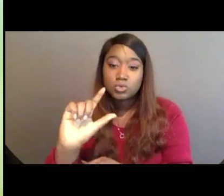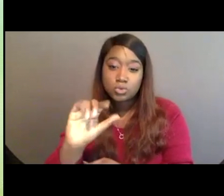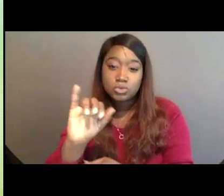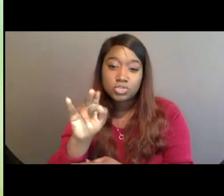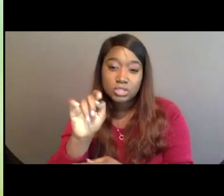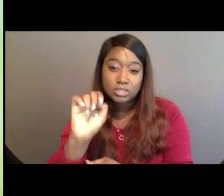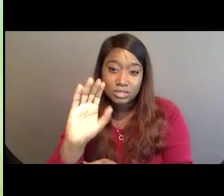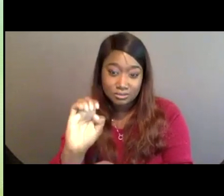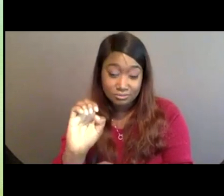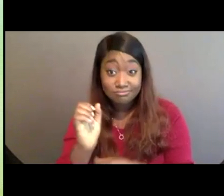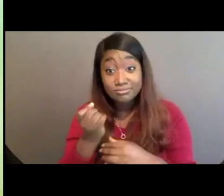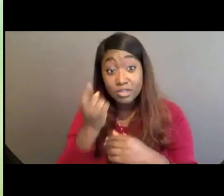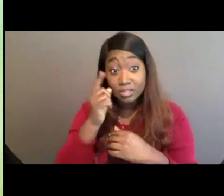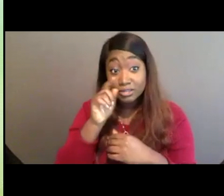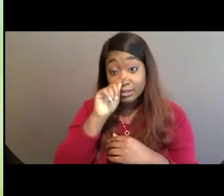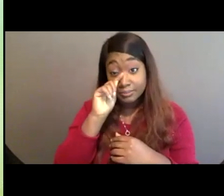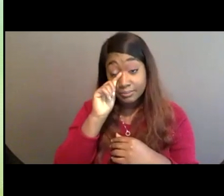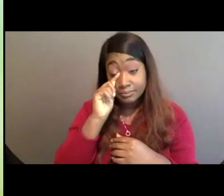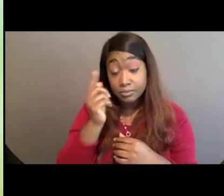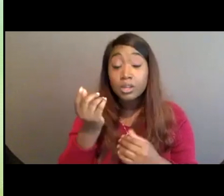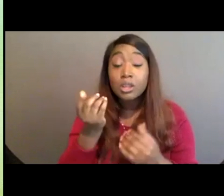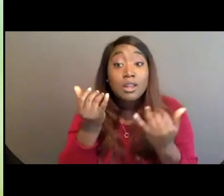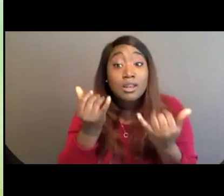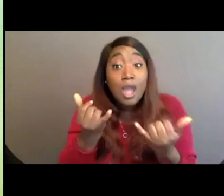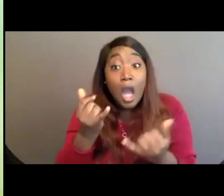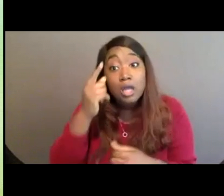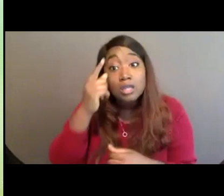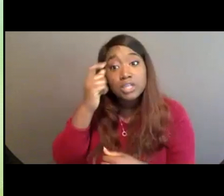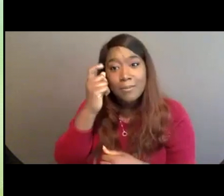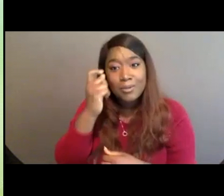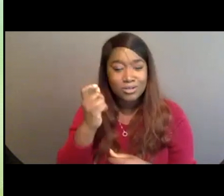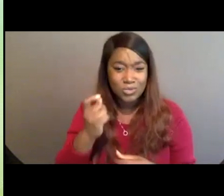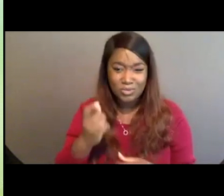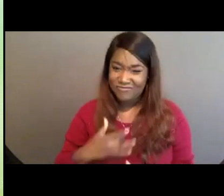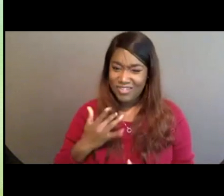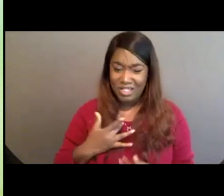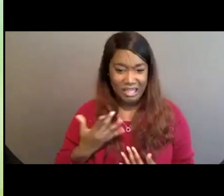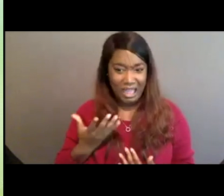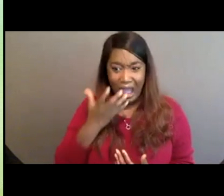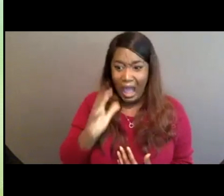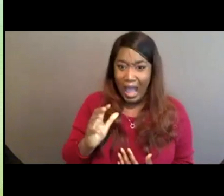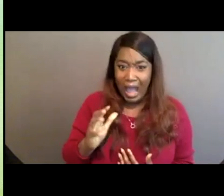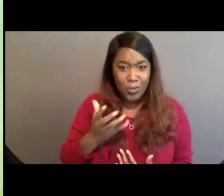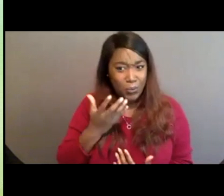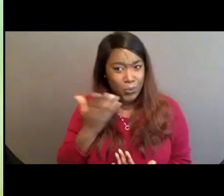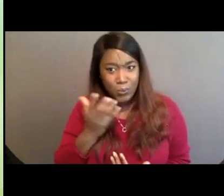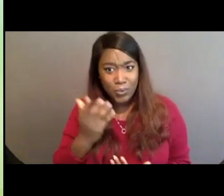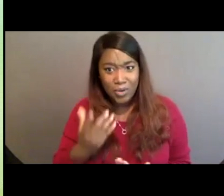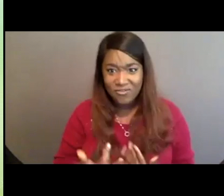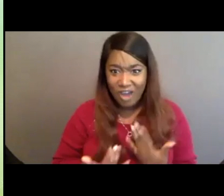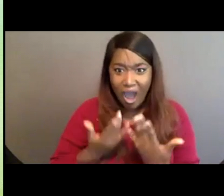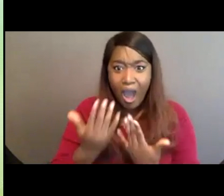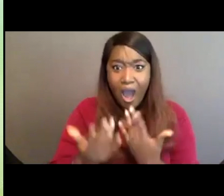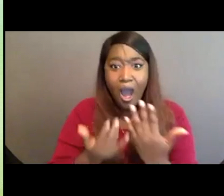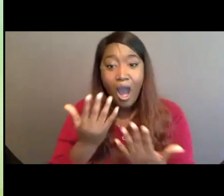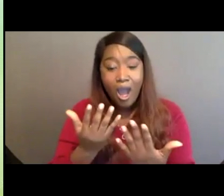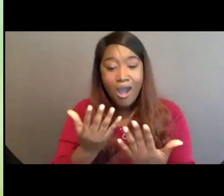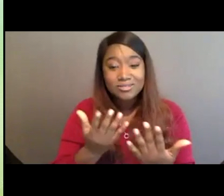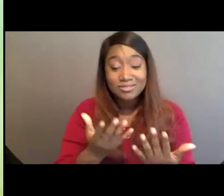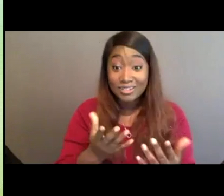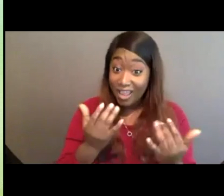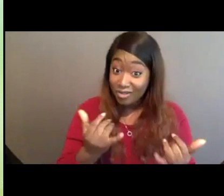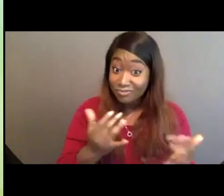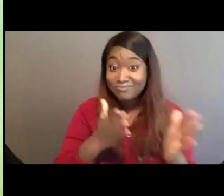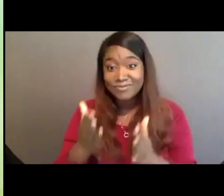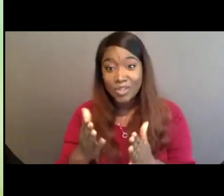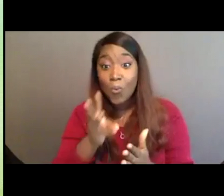summer, and you can certainly feel the hot heat of fire in summertime, water is sort of more winter, right? Then we've